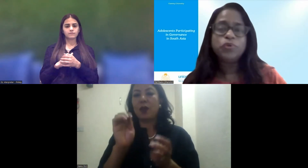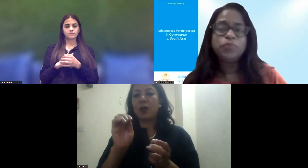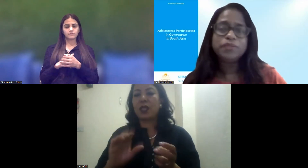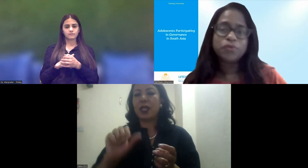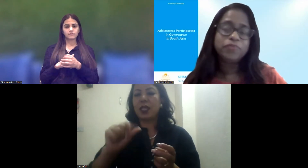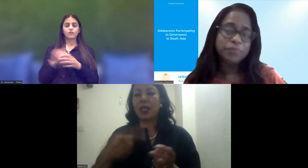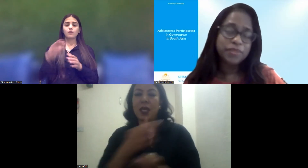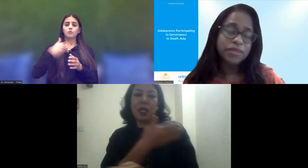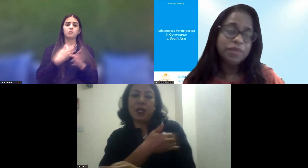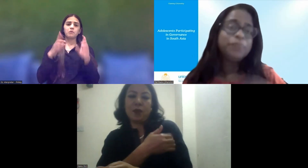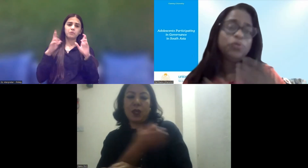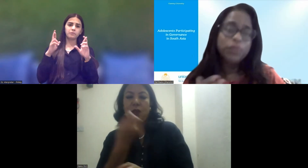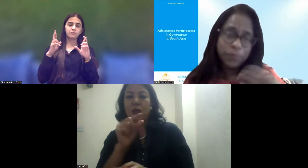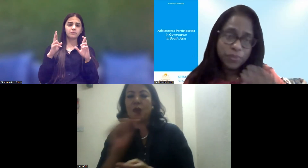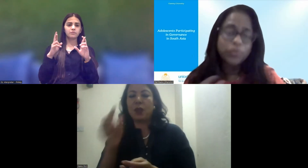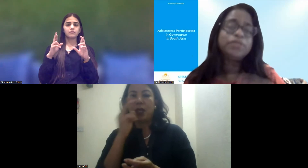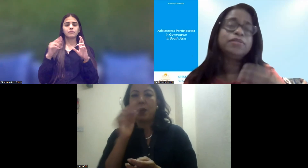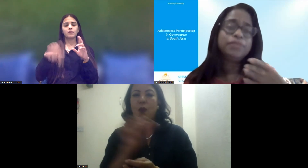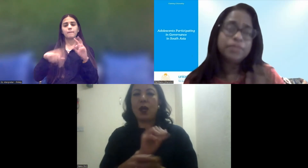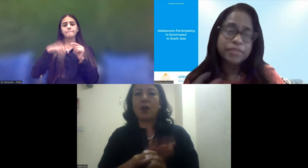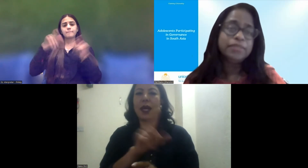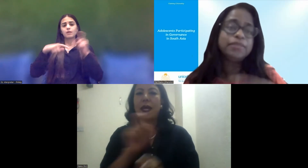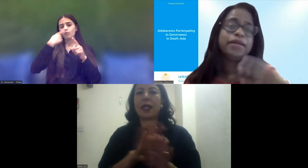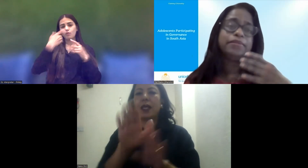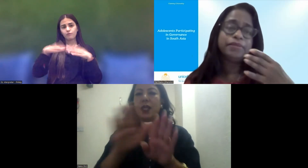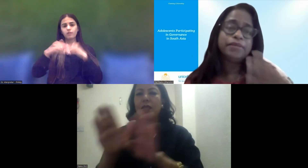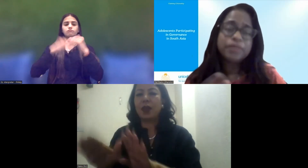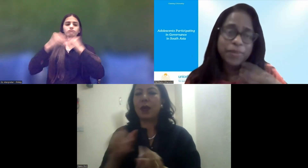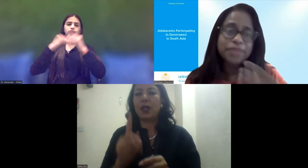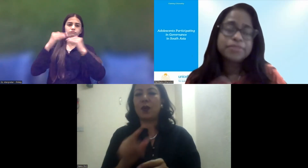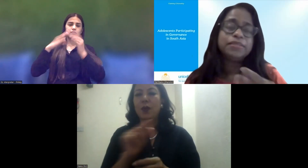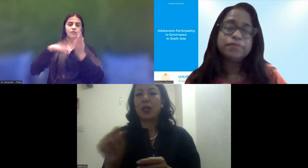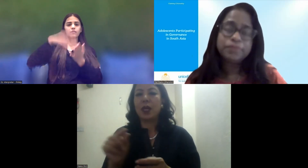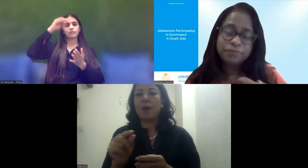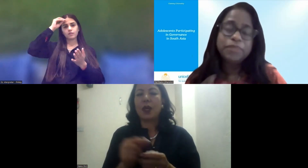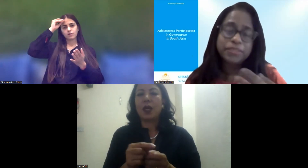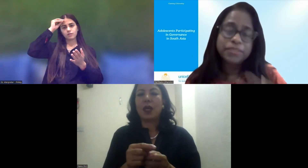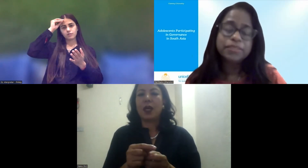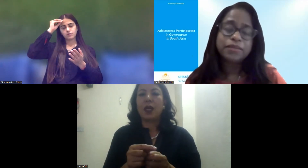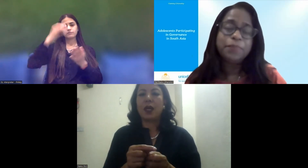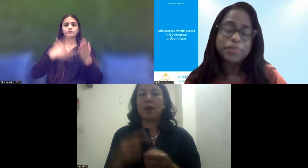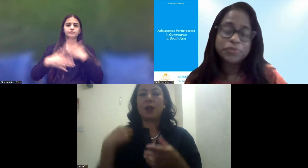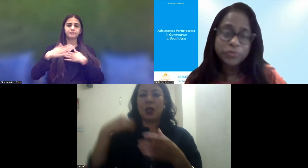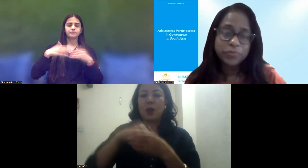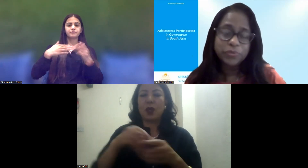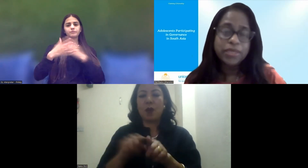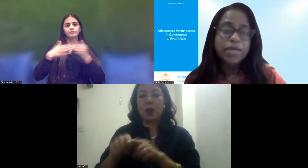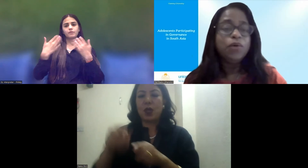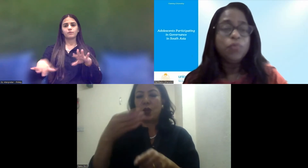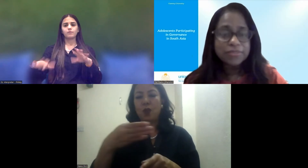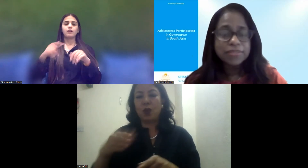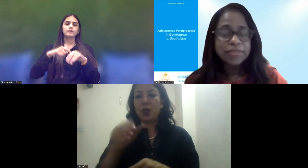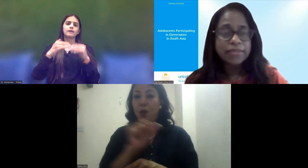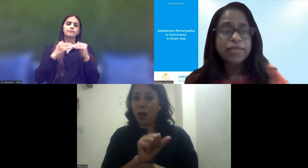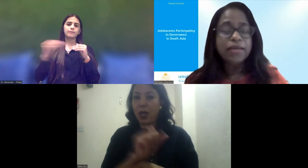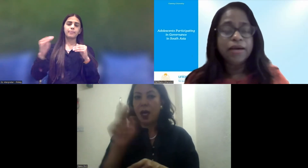do hope that you all will be people who will promote the learning and the capacity building that will happen through the MOOC.